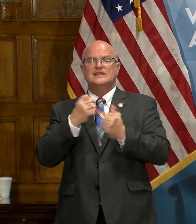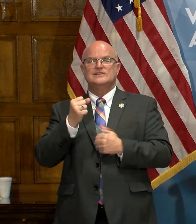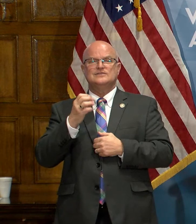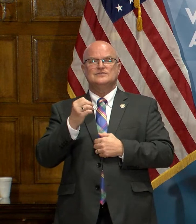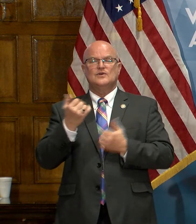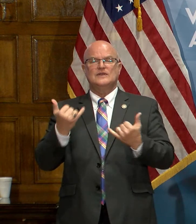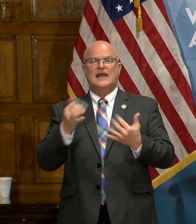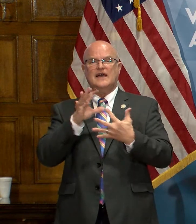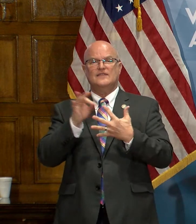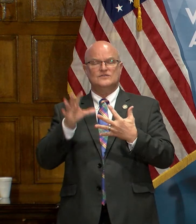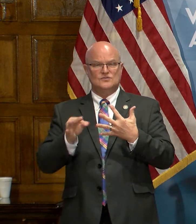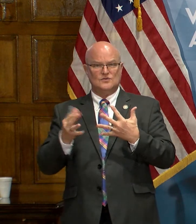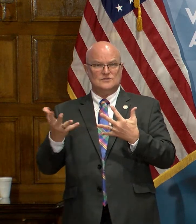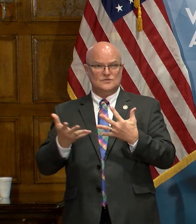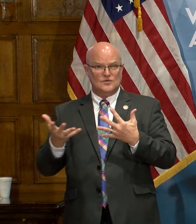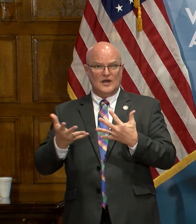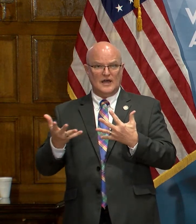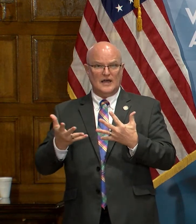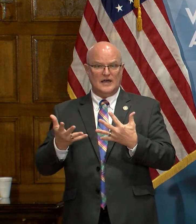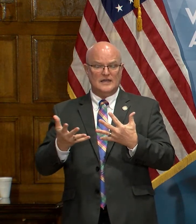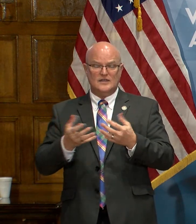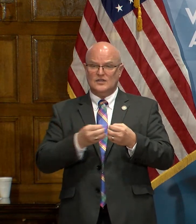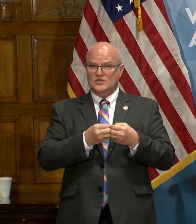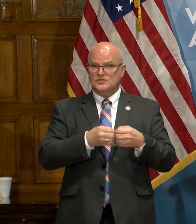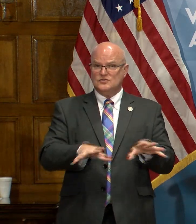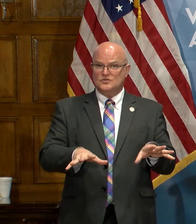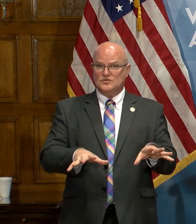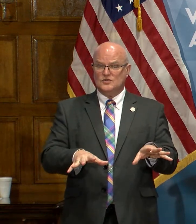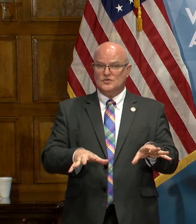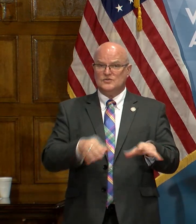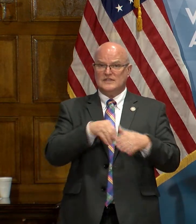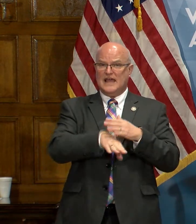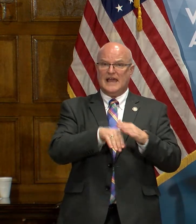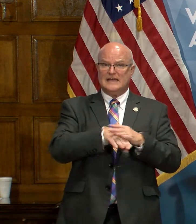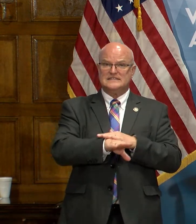so the choice is, do you lose the